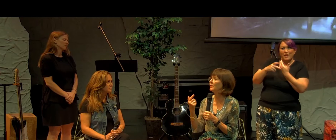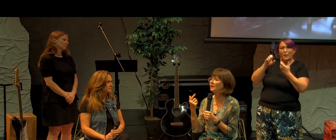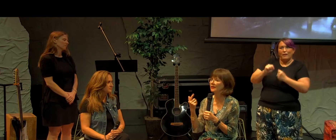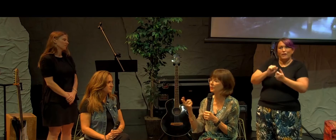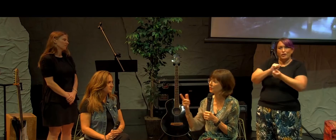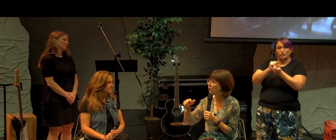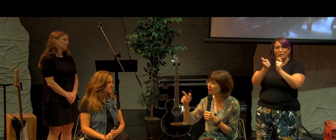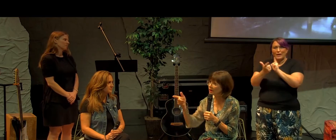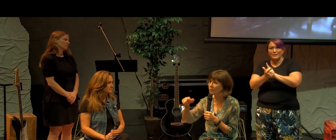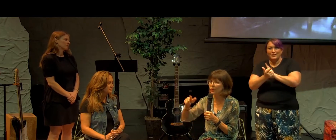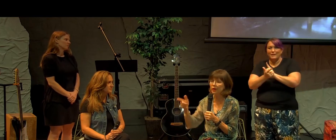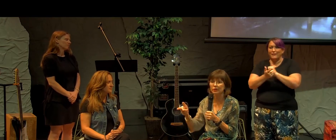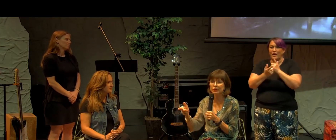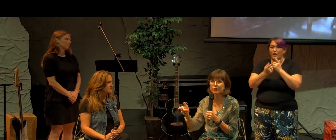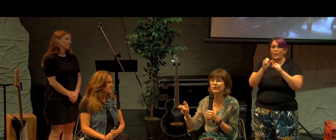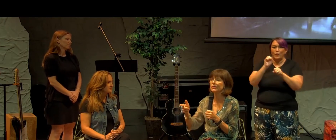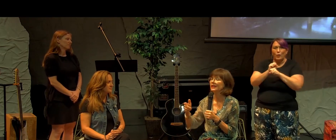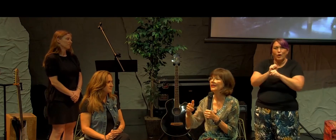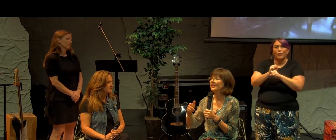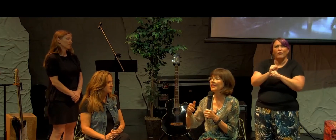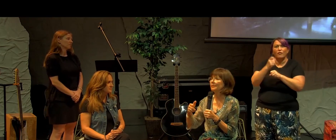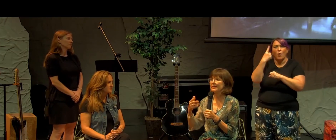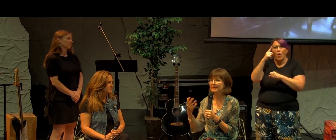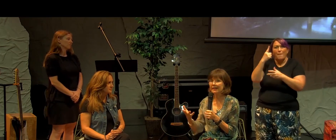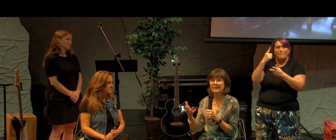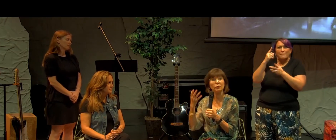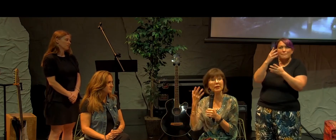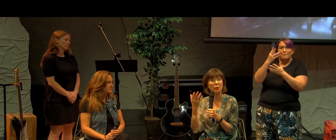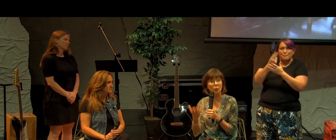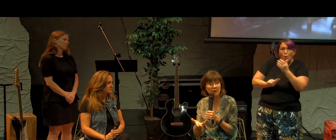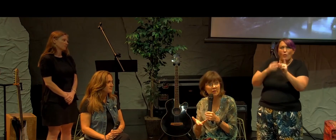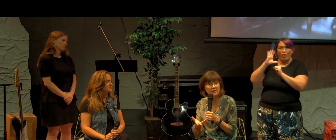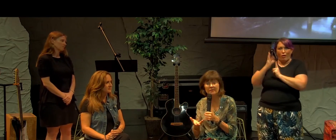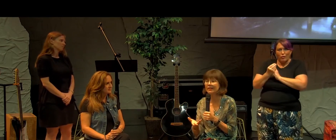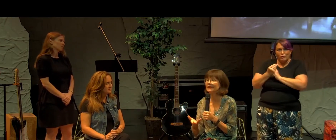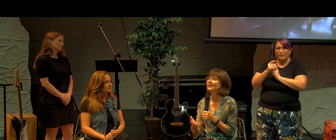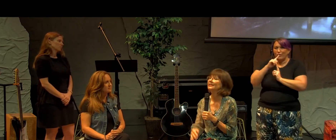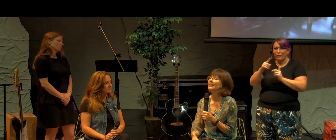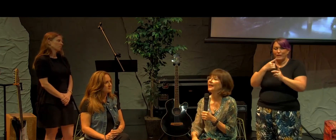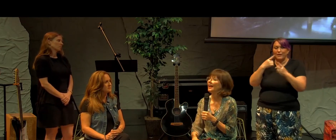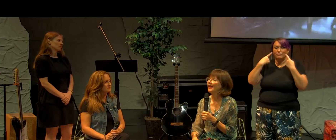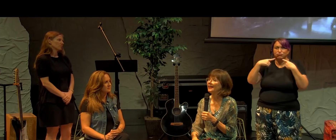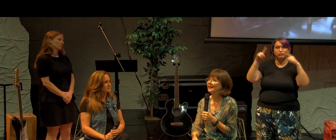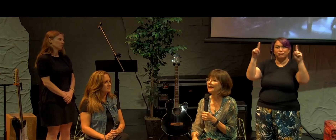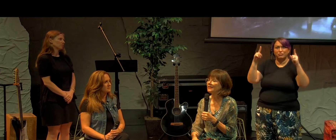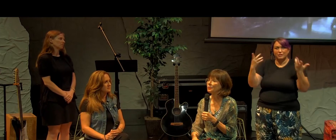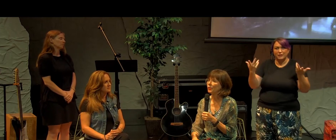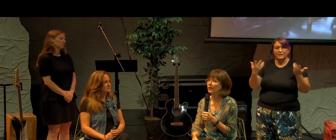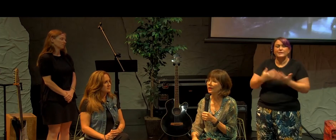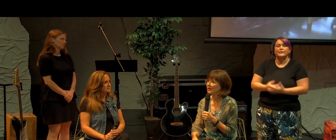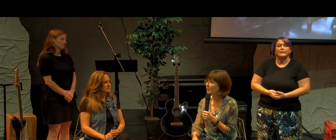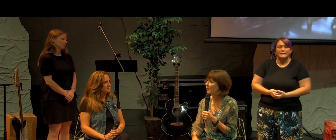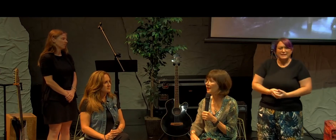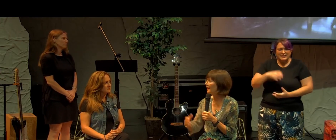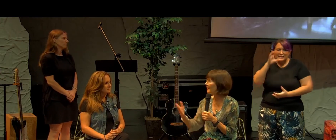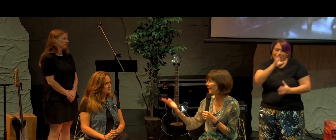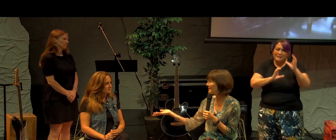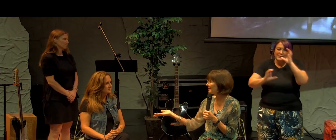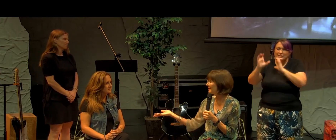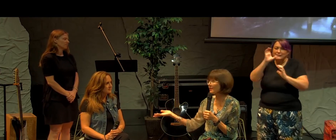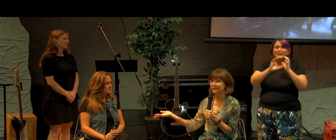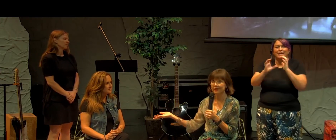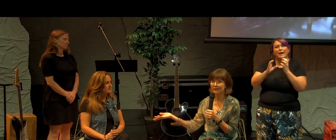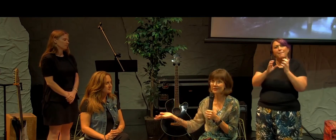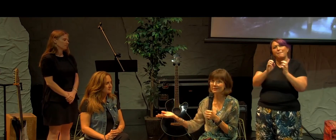translate, that would work in both cultures, that makes sense, that really works, right? And I explored, and I came back